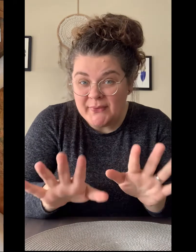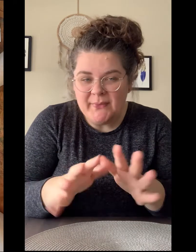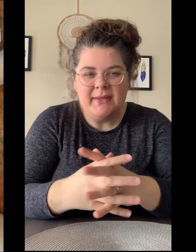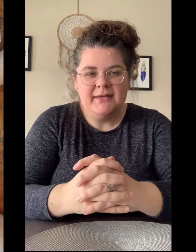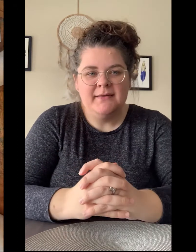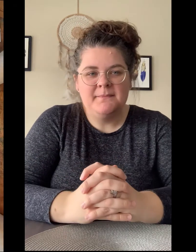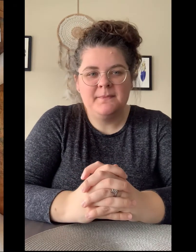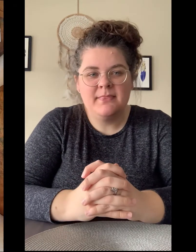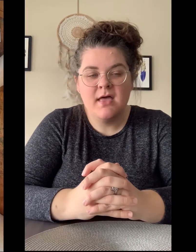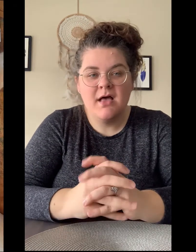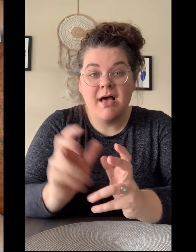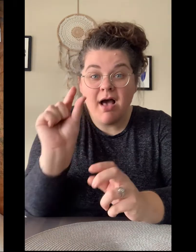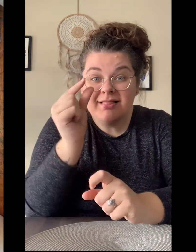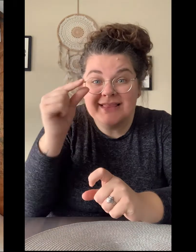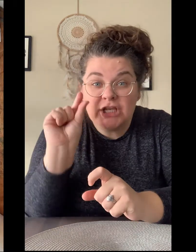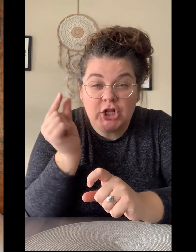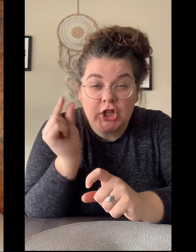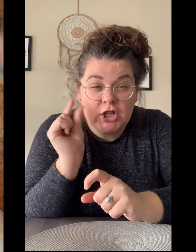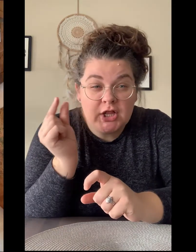is a little